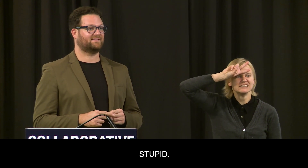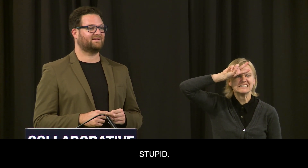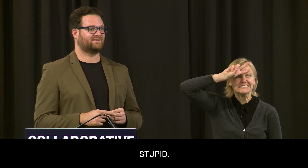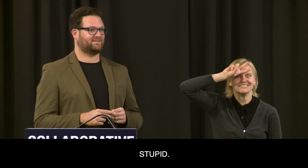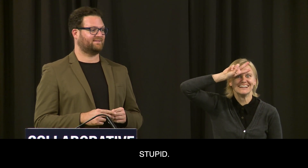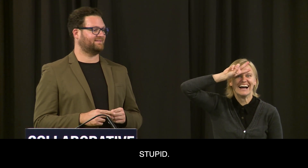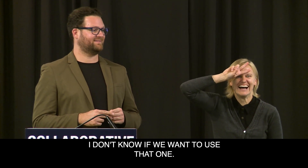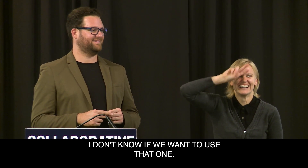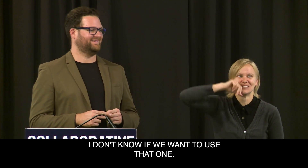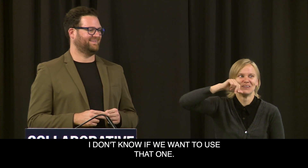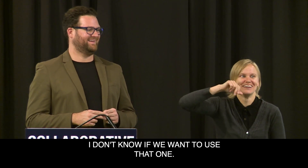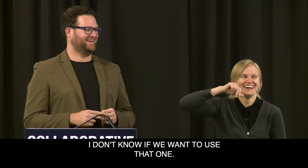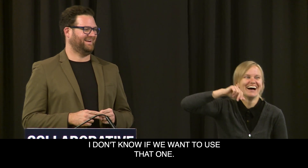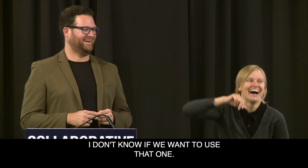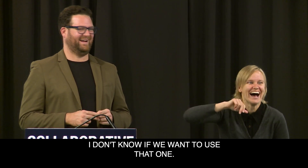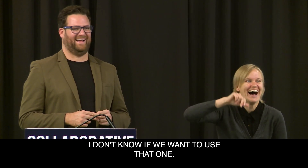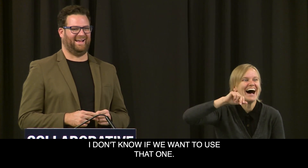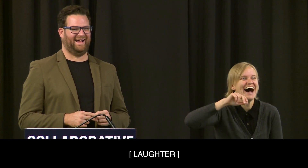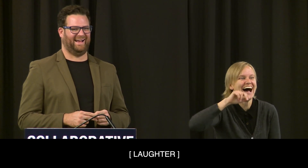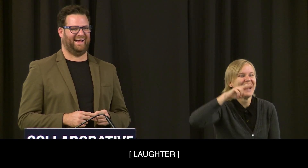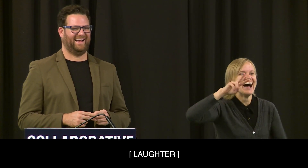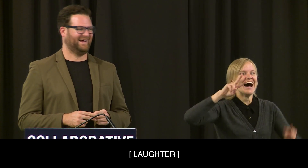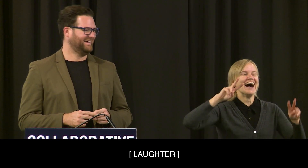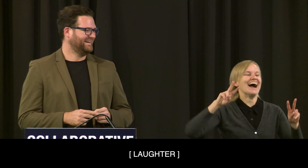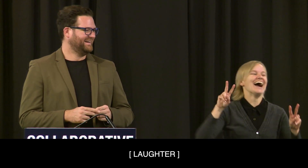stupid. I don't know if we want to use that one.